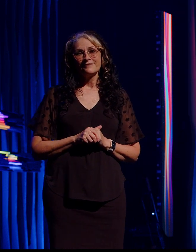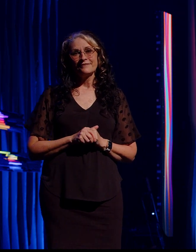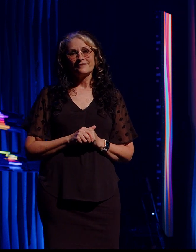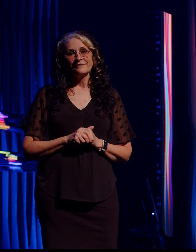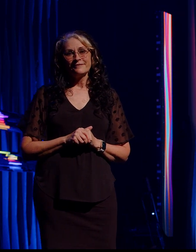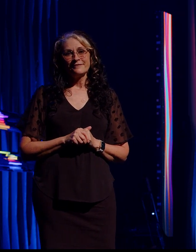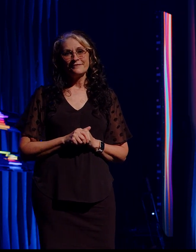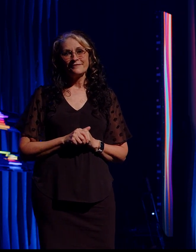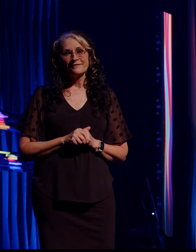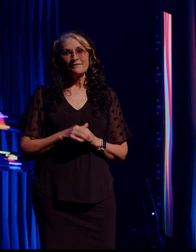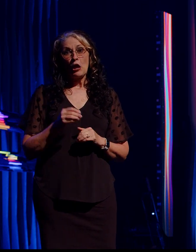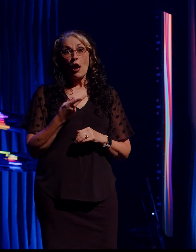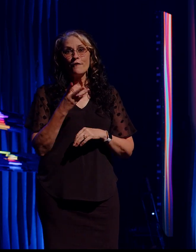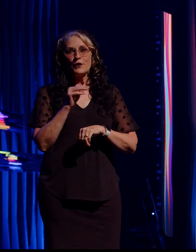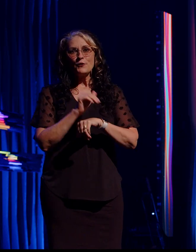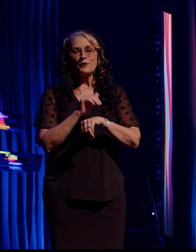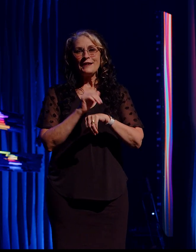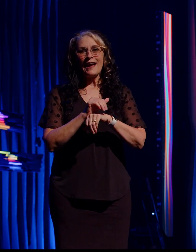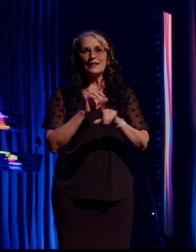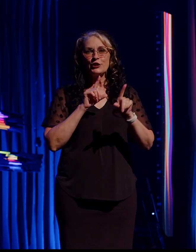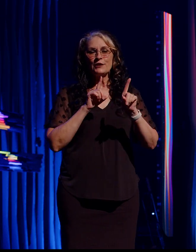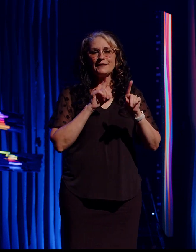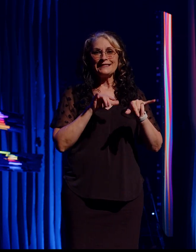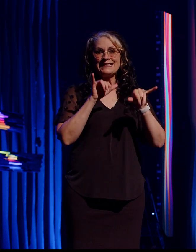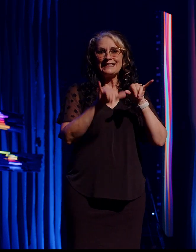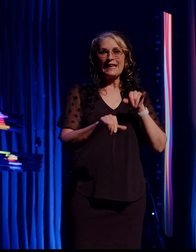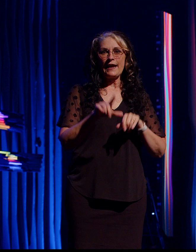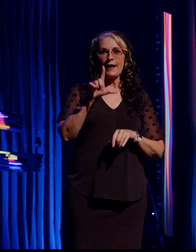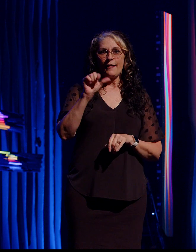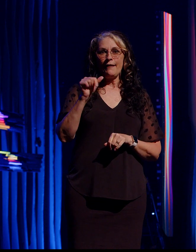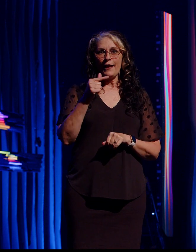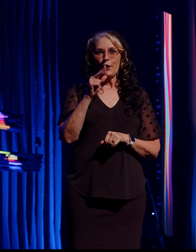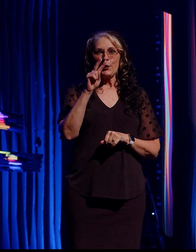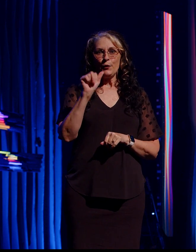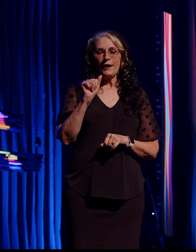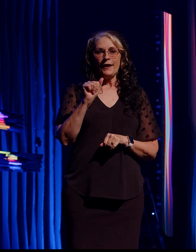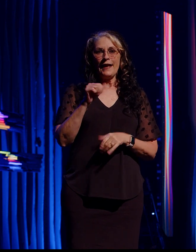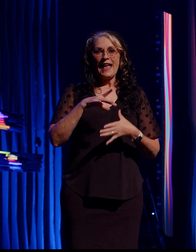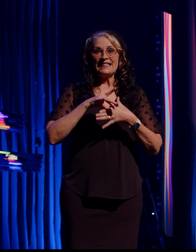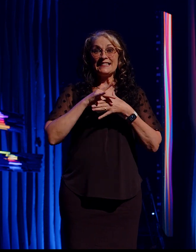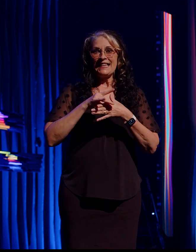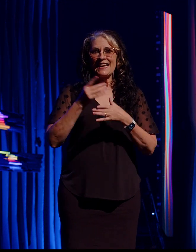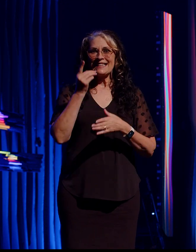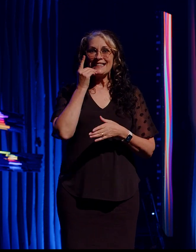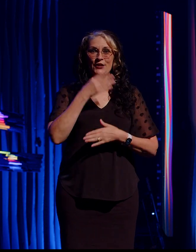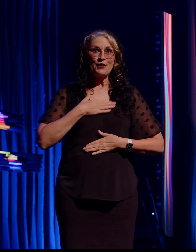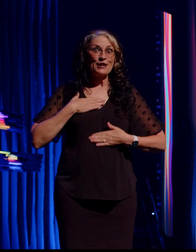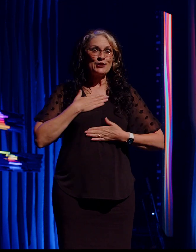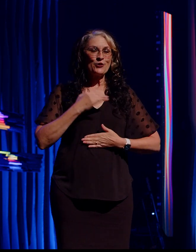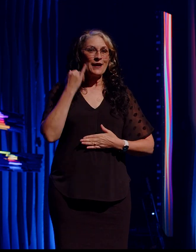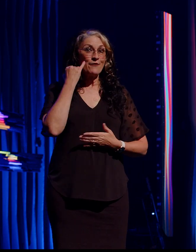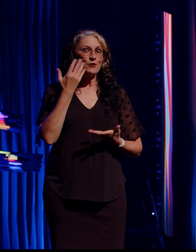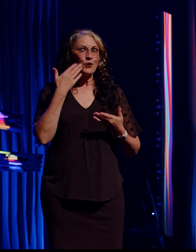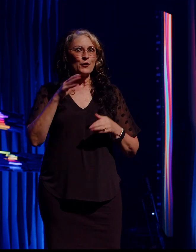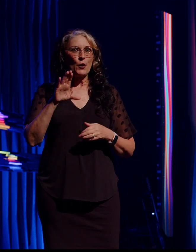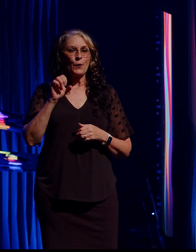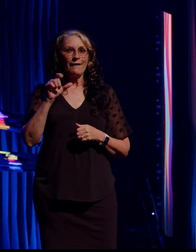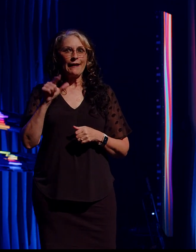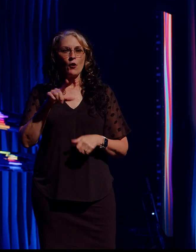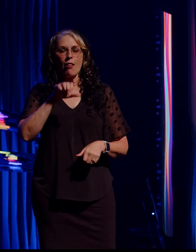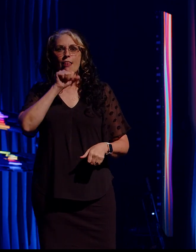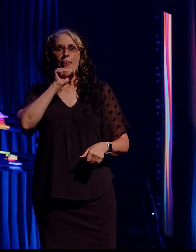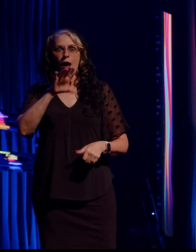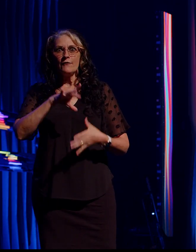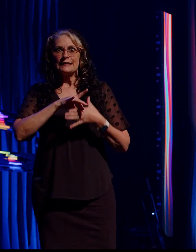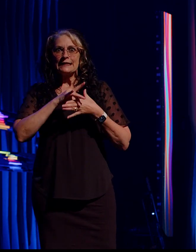Well, we got them a couple nights stay in Laguna and a nice steak dinner that they can enjoy. If you don't know this, Carol loves steak